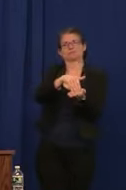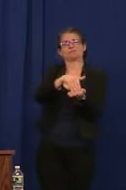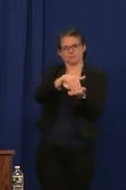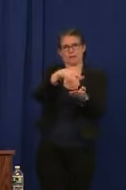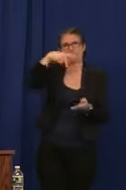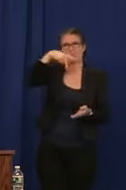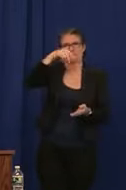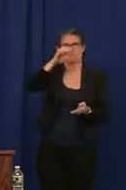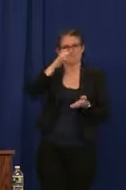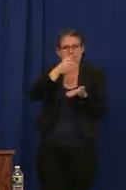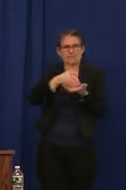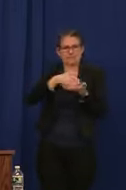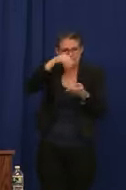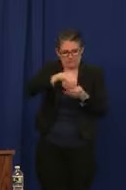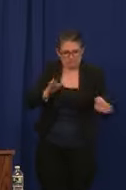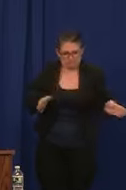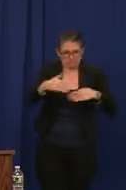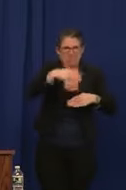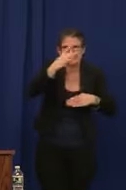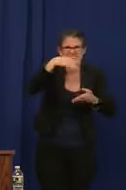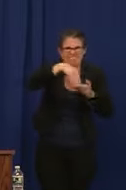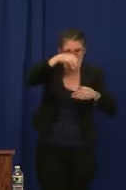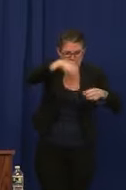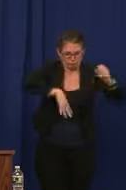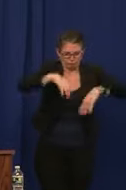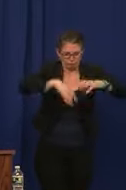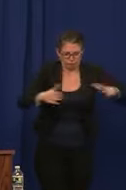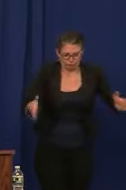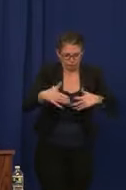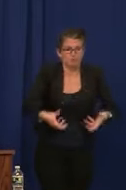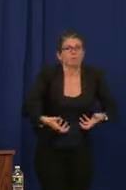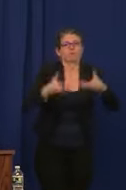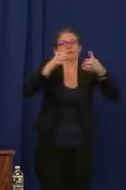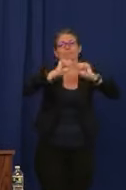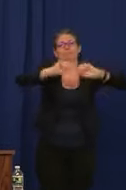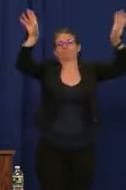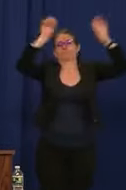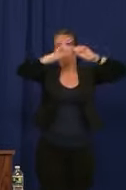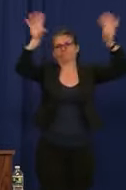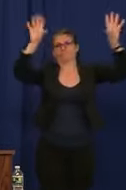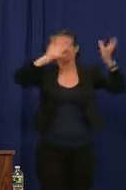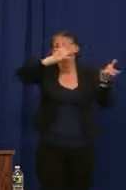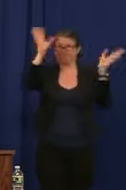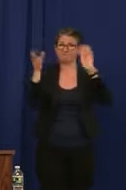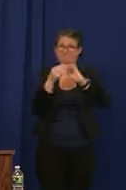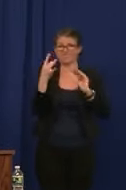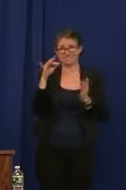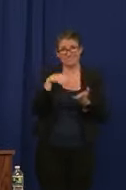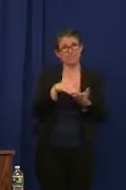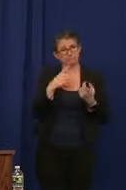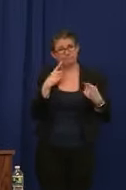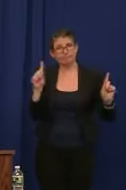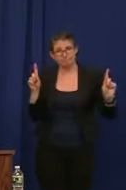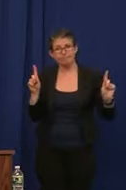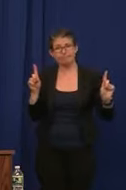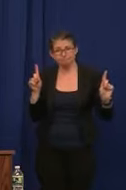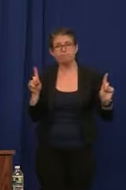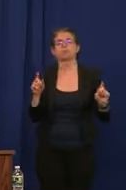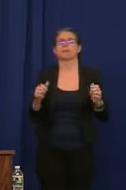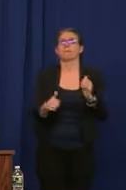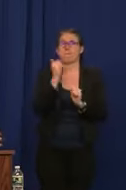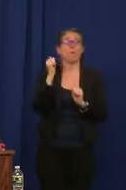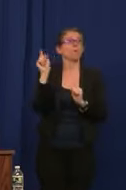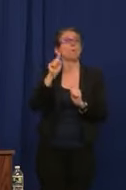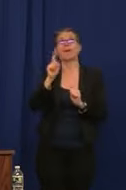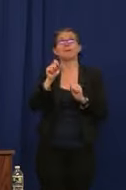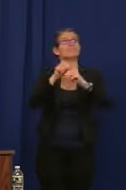our focus right now is on long-term care facilities, given the vulnerability of the individuals that we know to live there. But